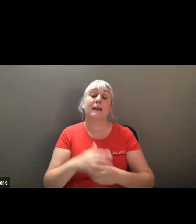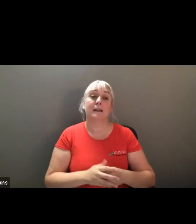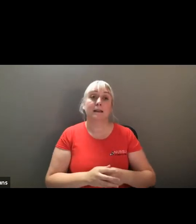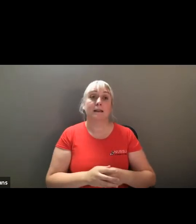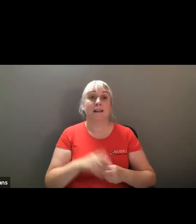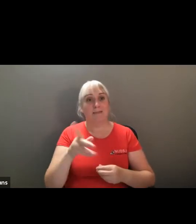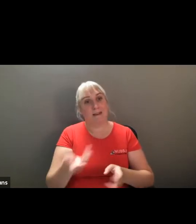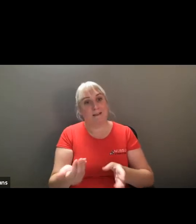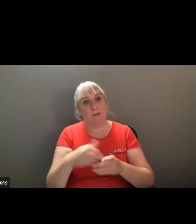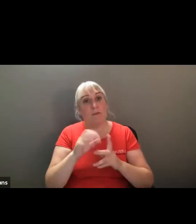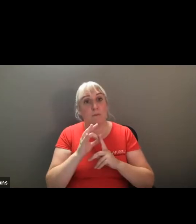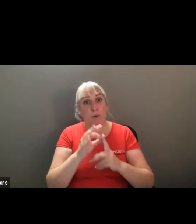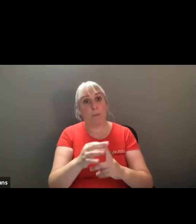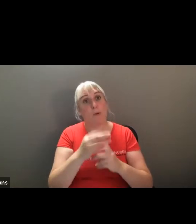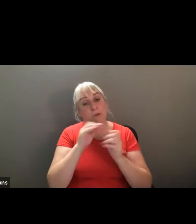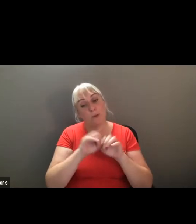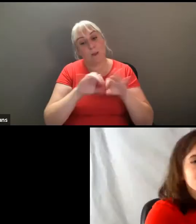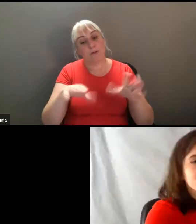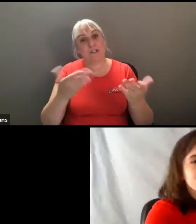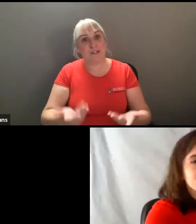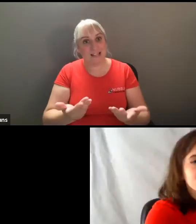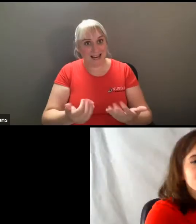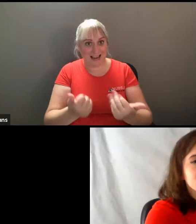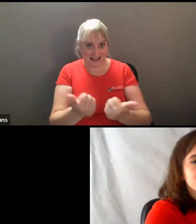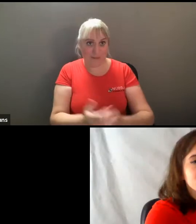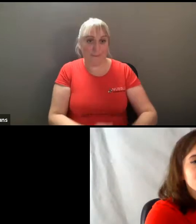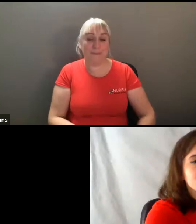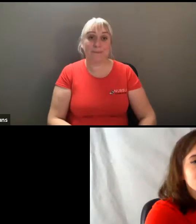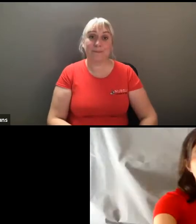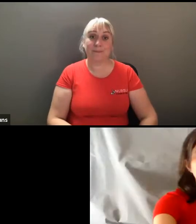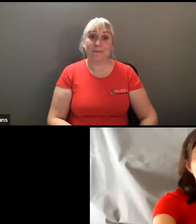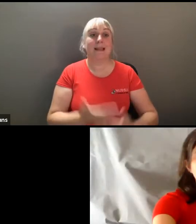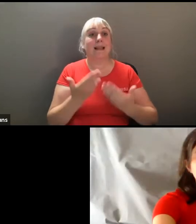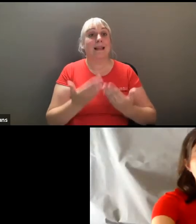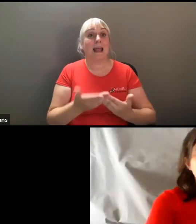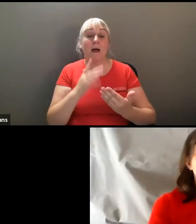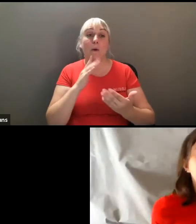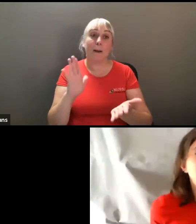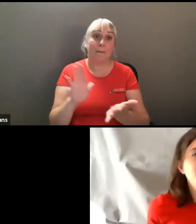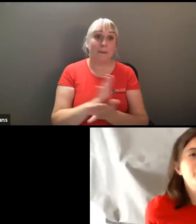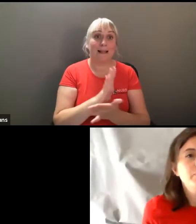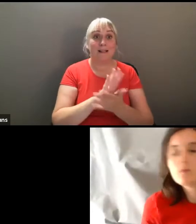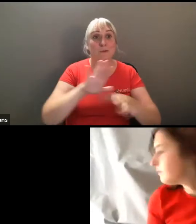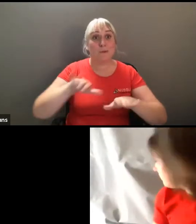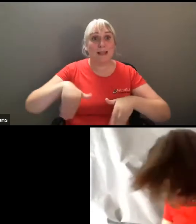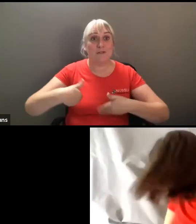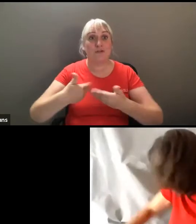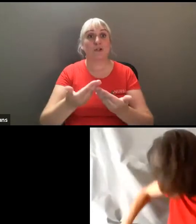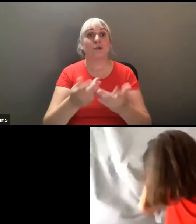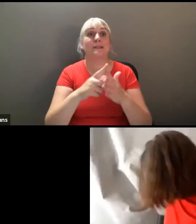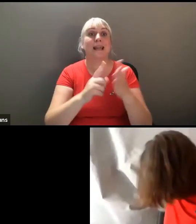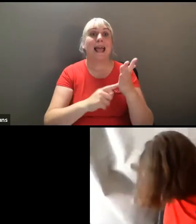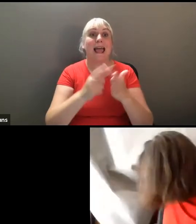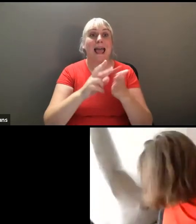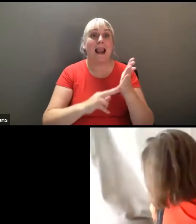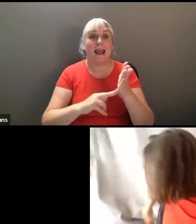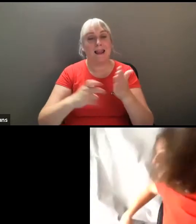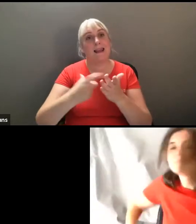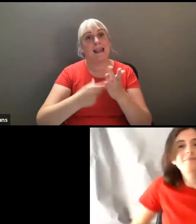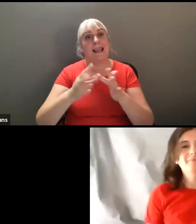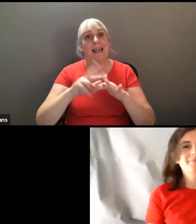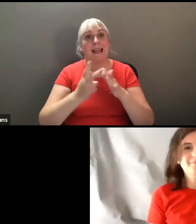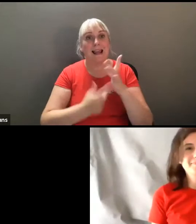today. And I'm now really pleased to introduce Ellen Clifford,